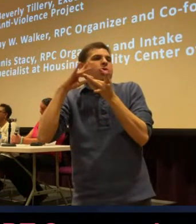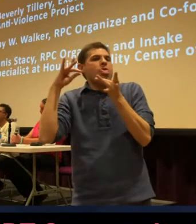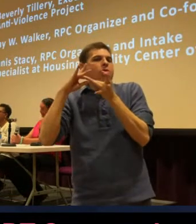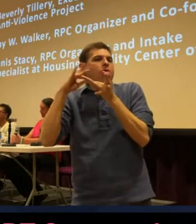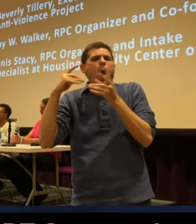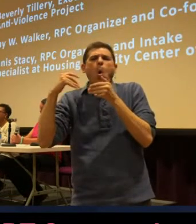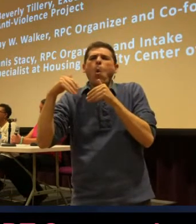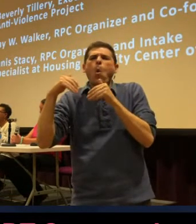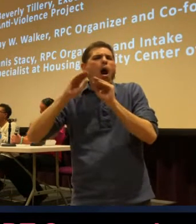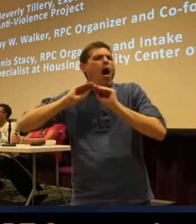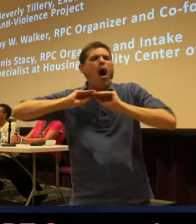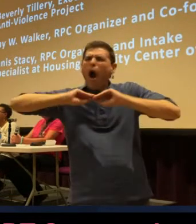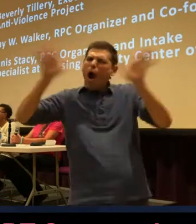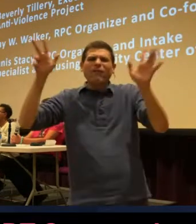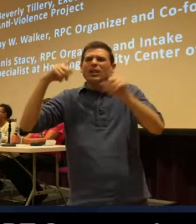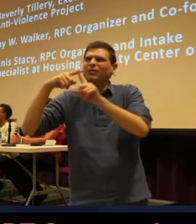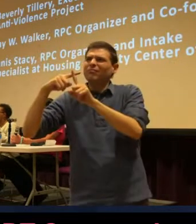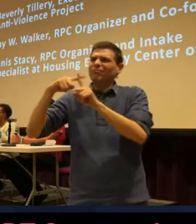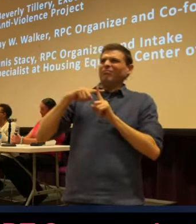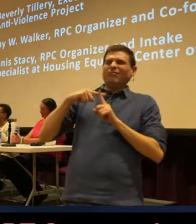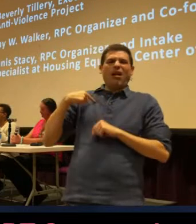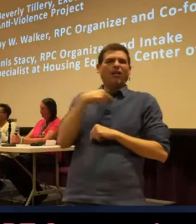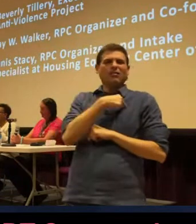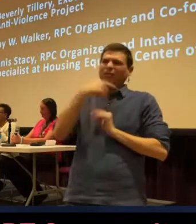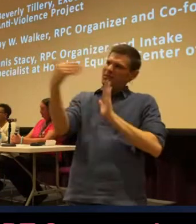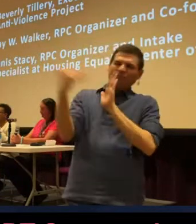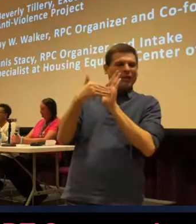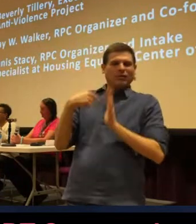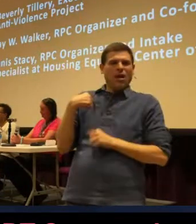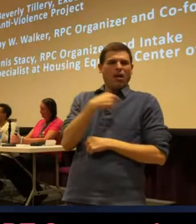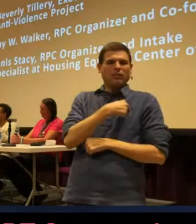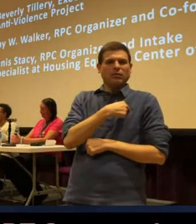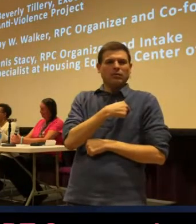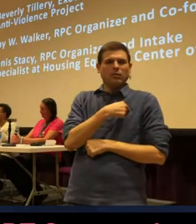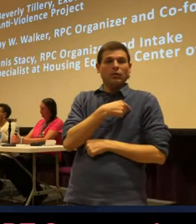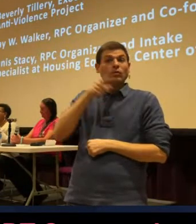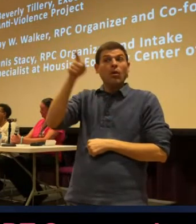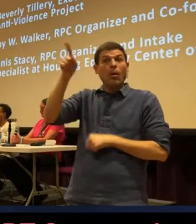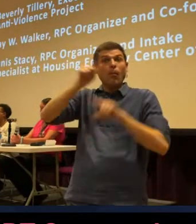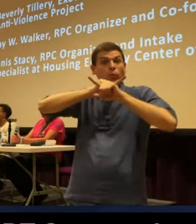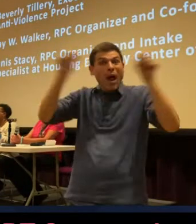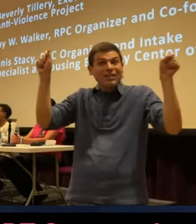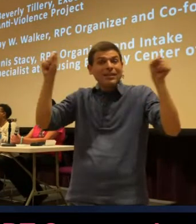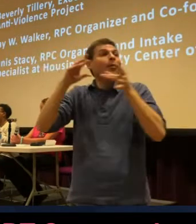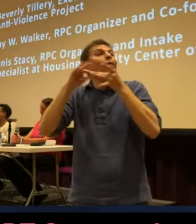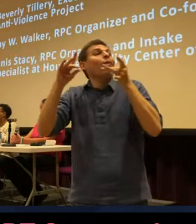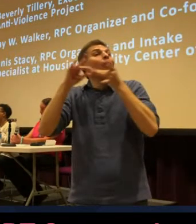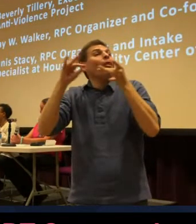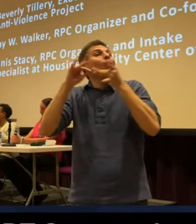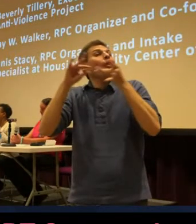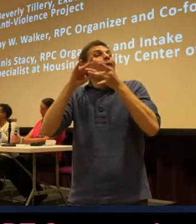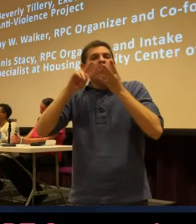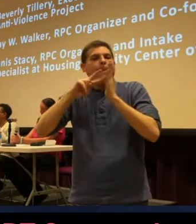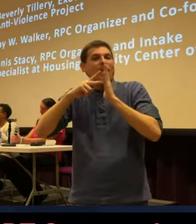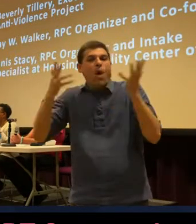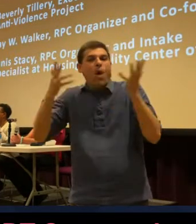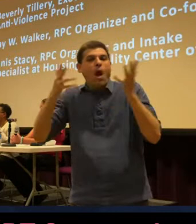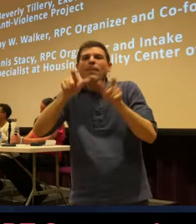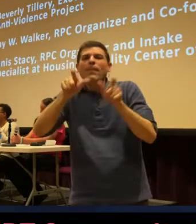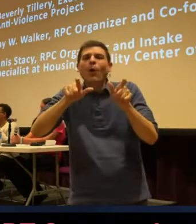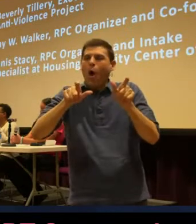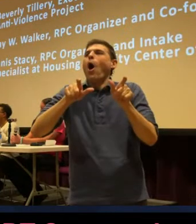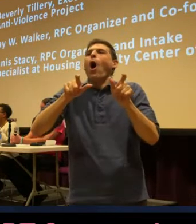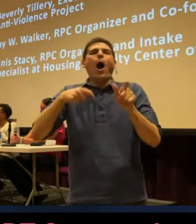clearly targeting our community. And it opened the door for really, all kinds of